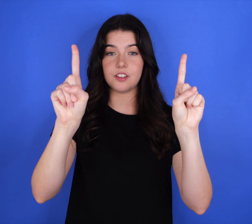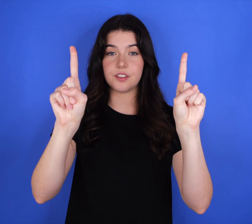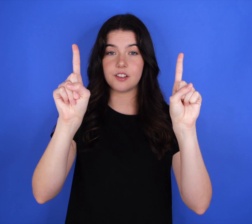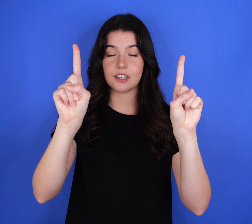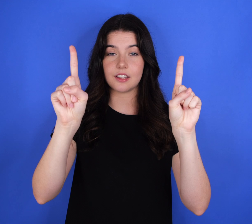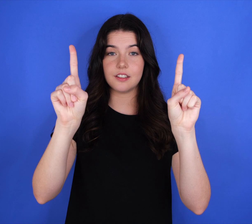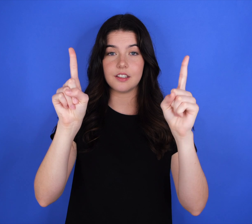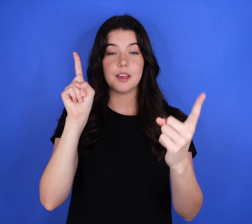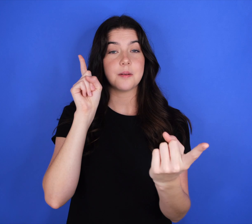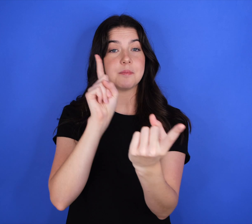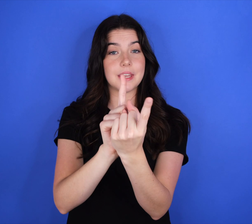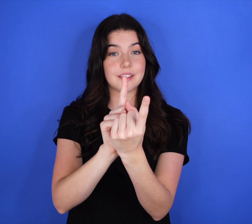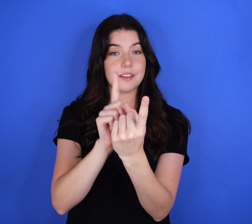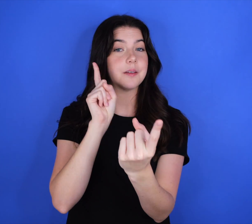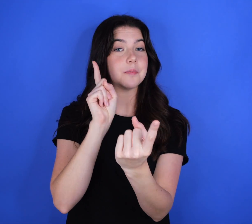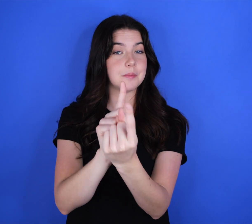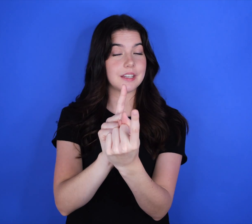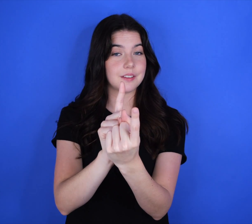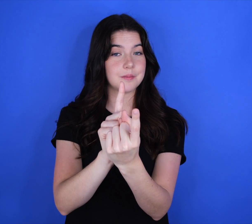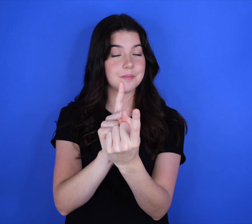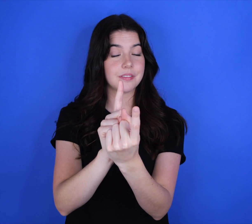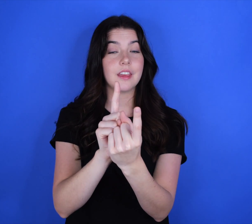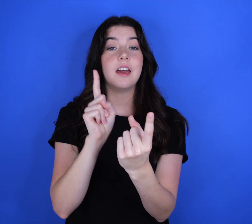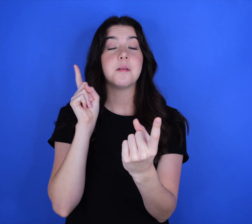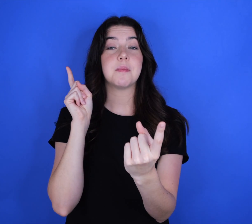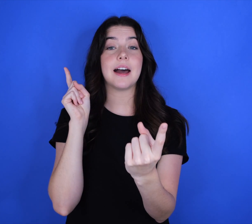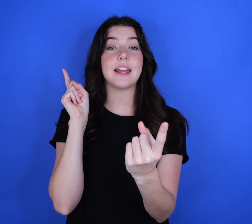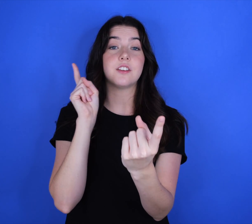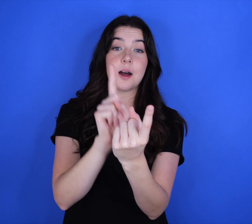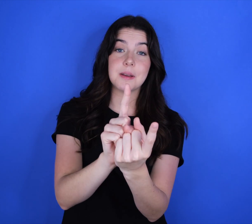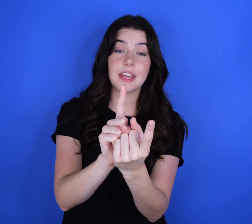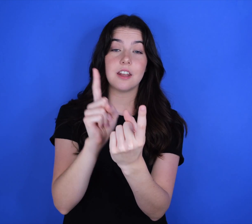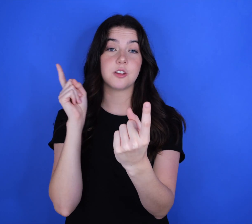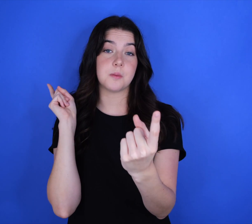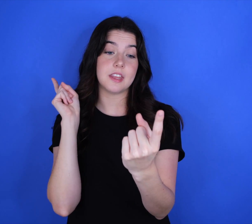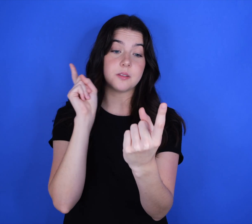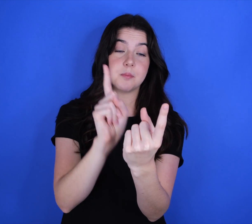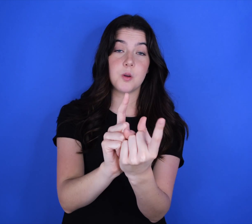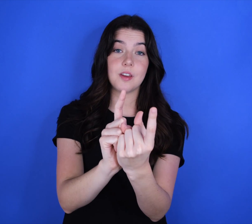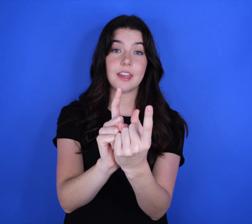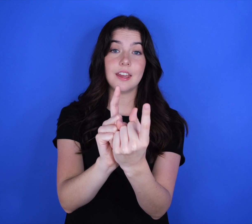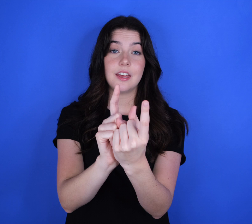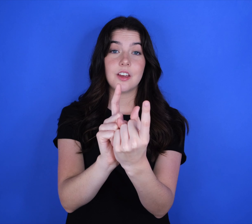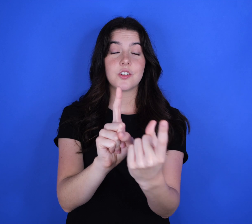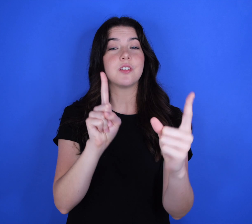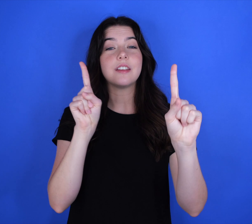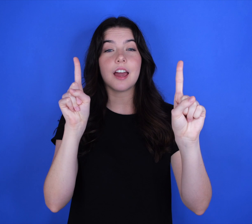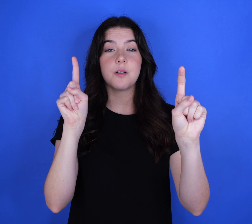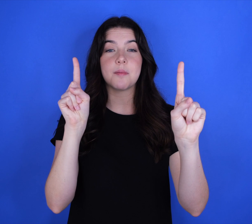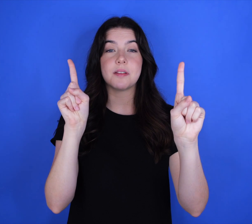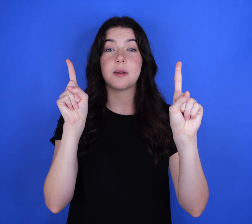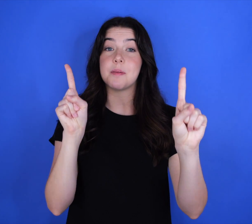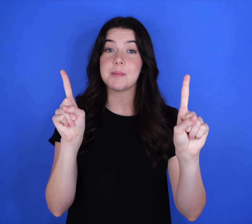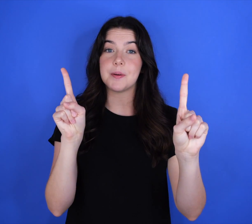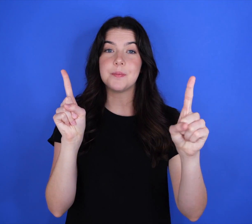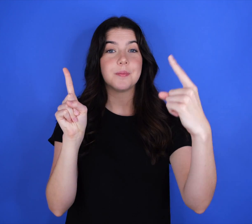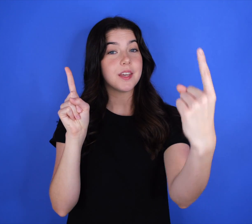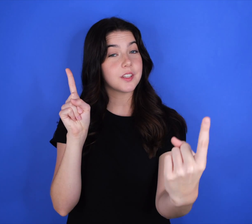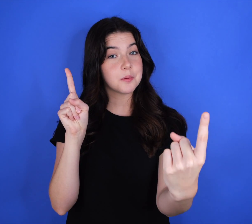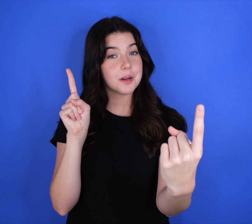fingers like this, meet, meet. My dominant hand is the one that's moving, so these kind of represent people. This is the person